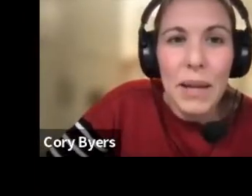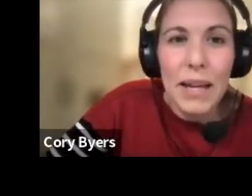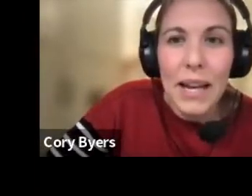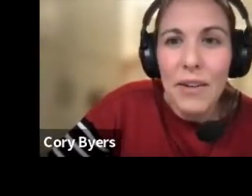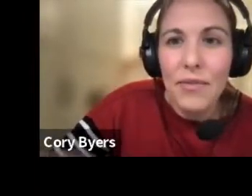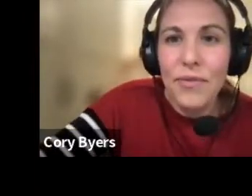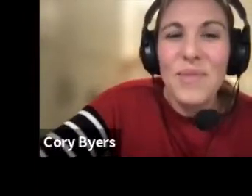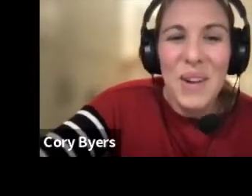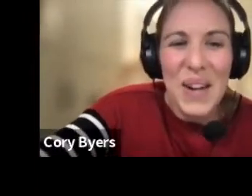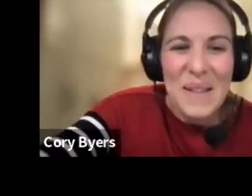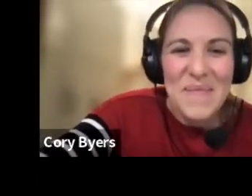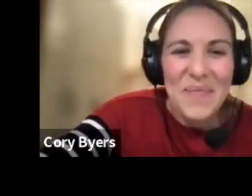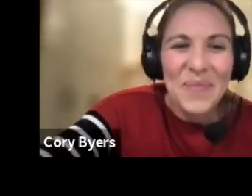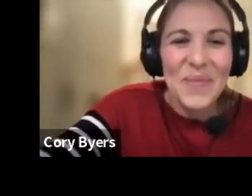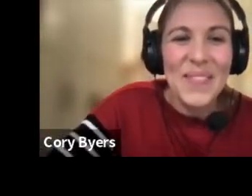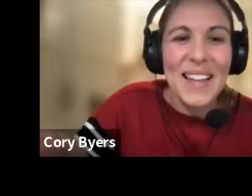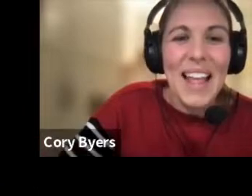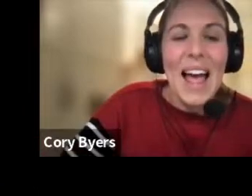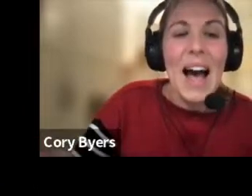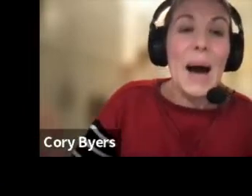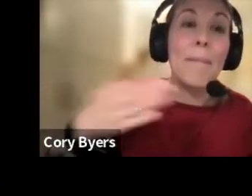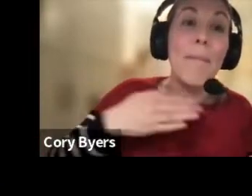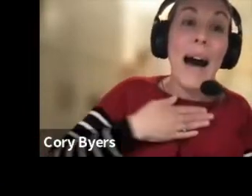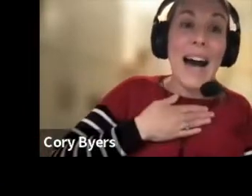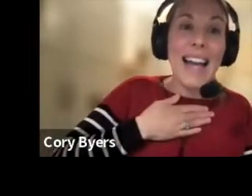I'm big enough. Okay.